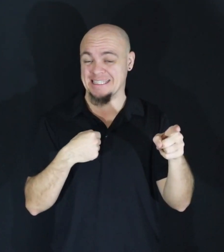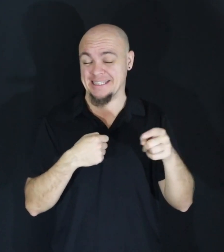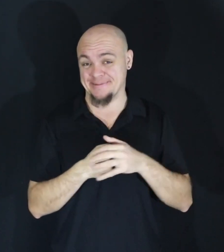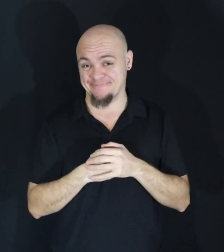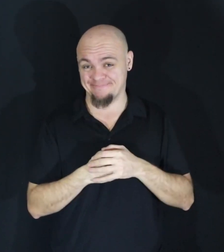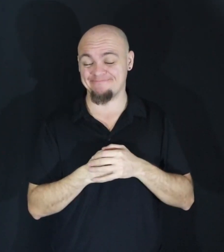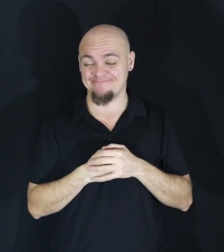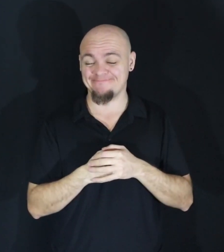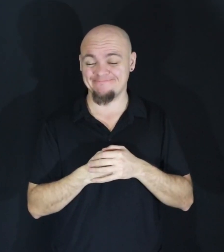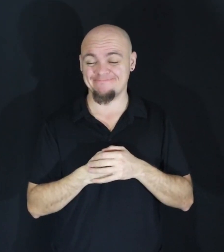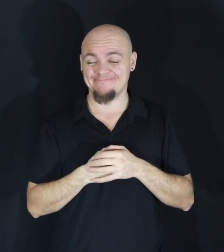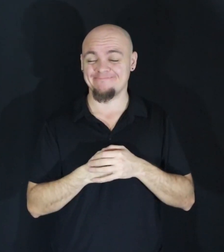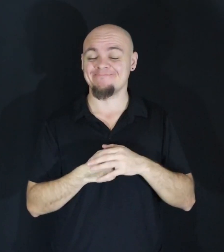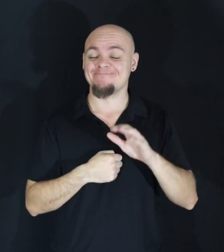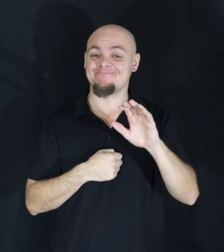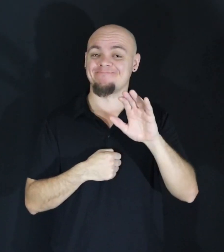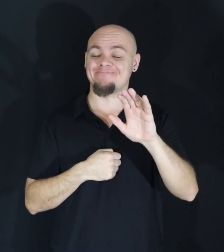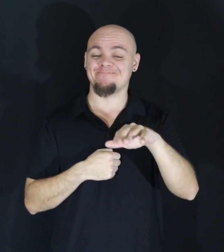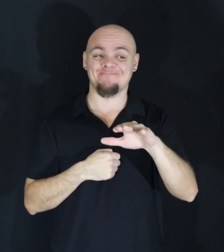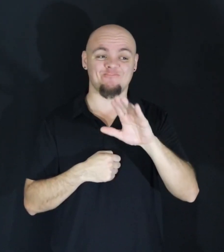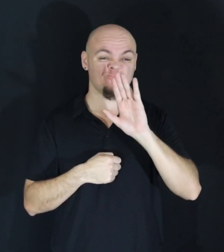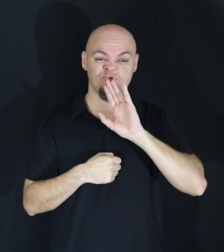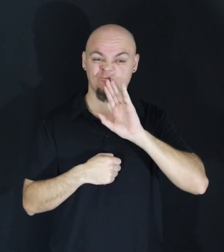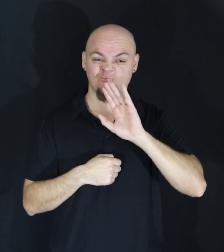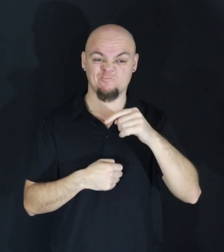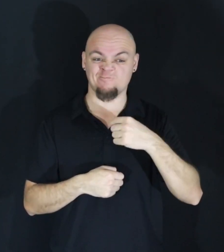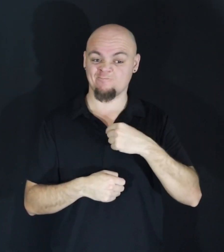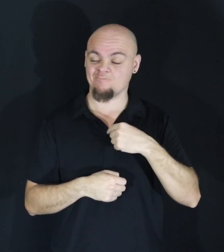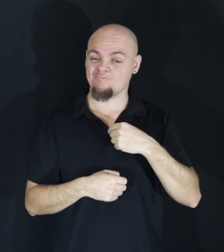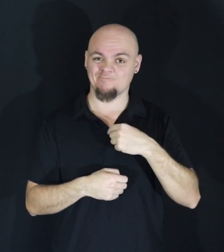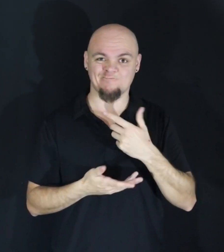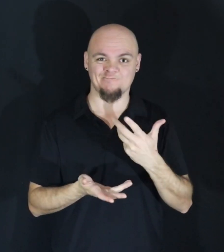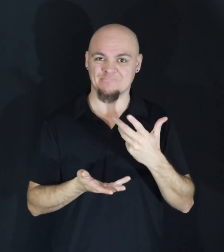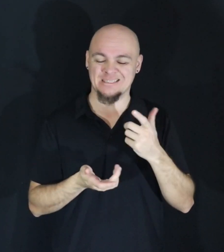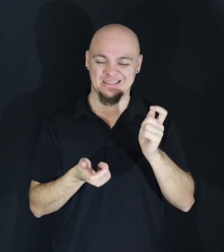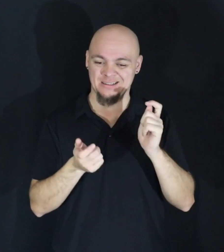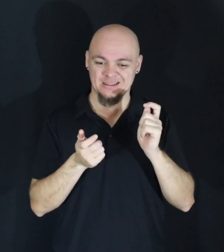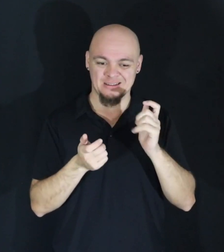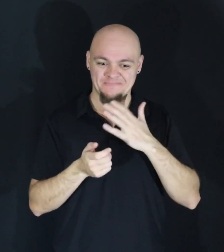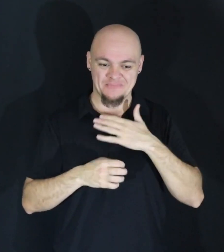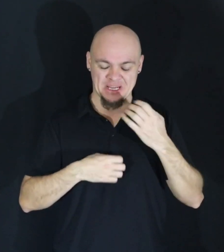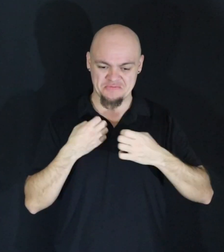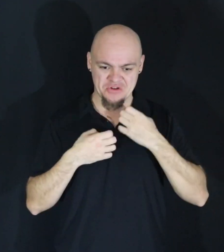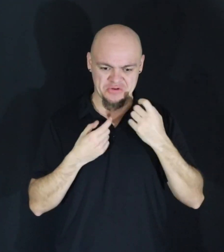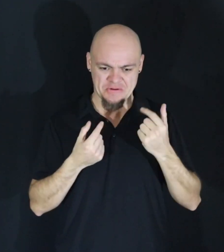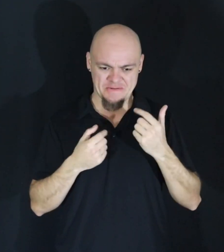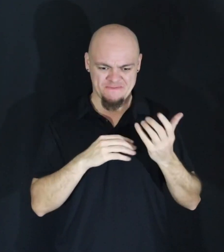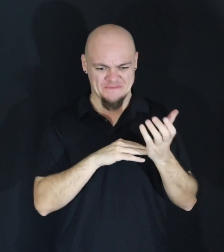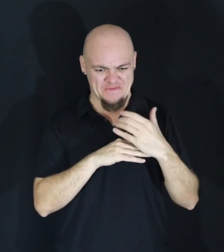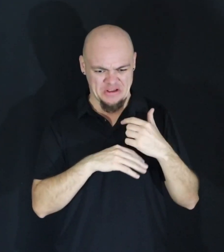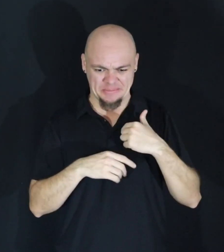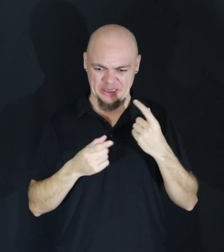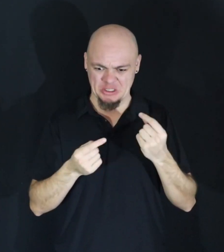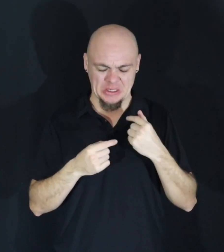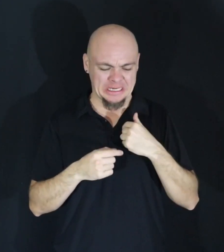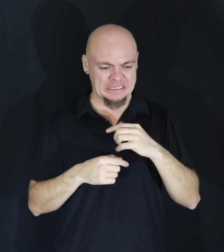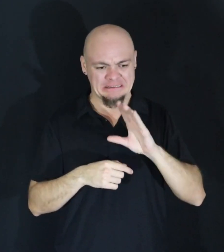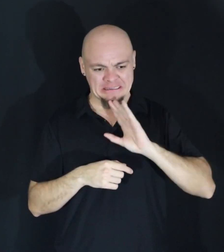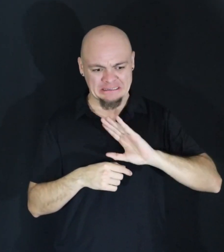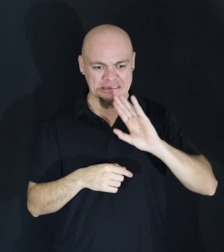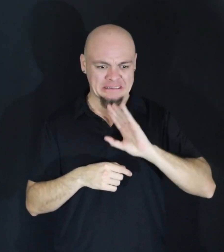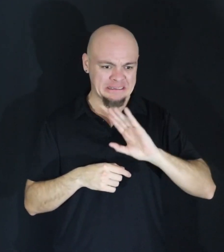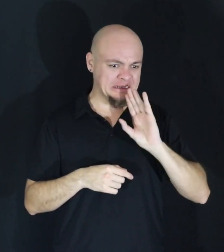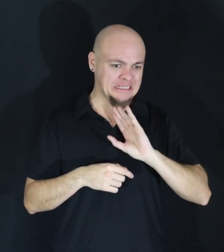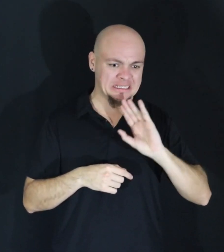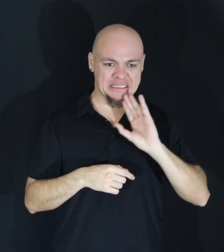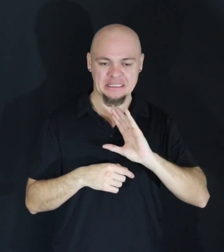And I was frustrated. I'd never be able to change what my emotions were making me do. And I flaunt